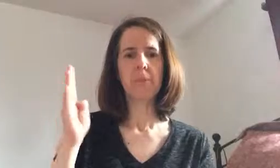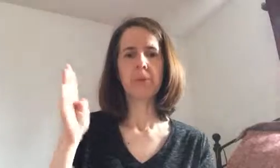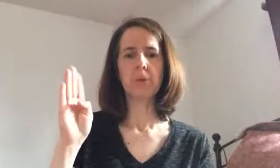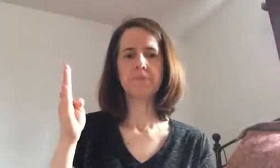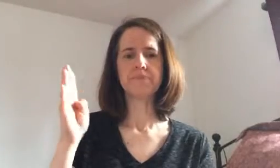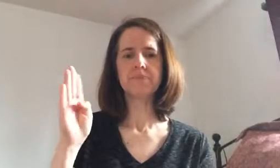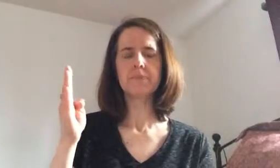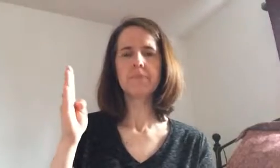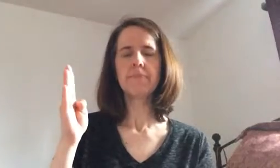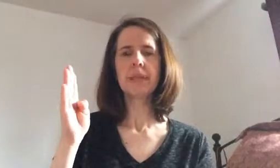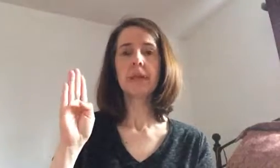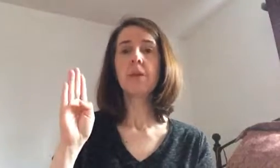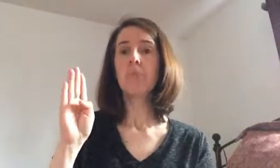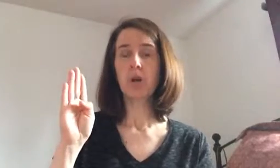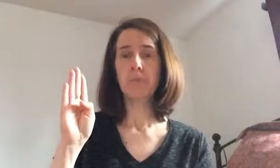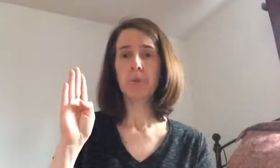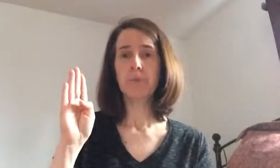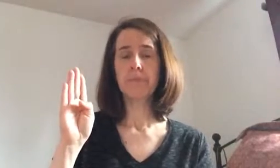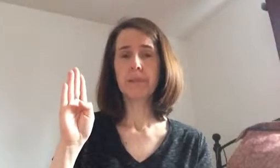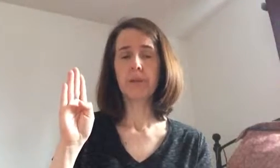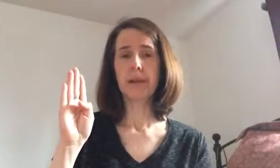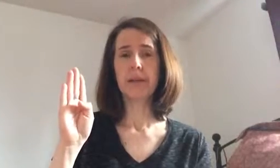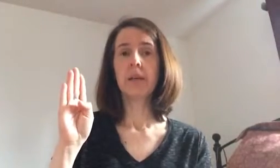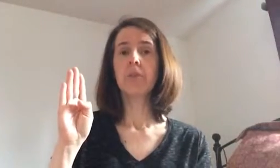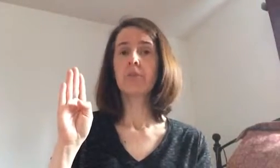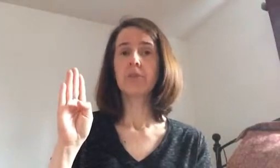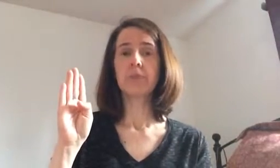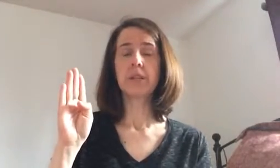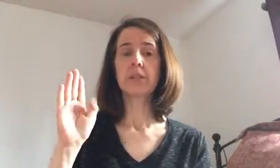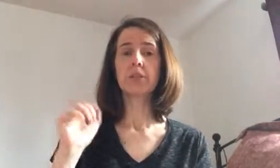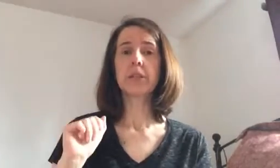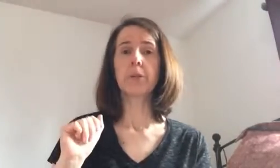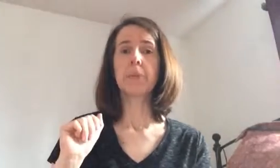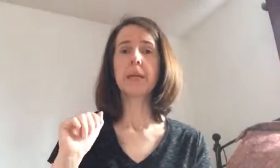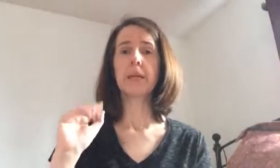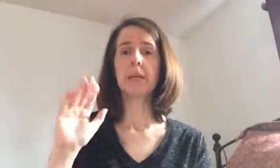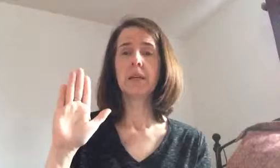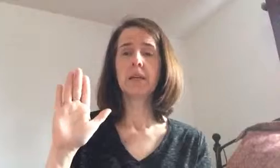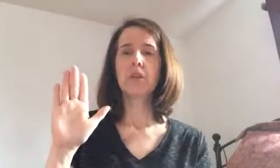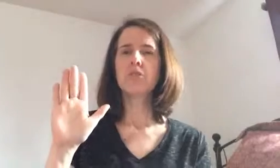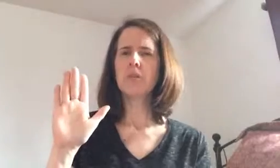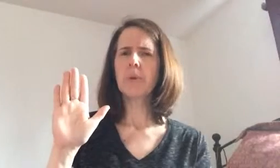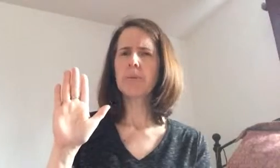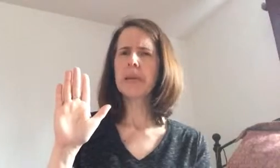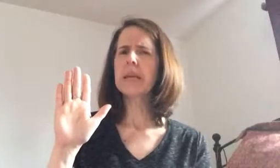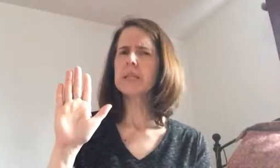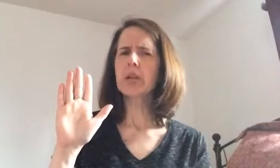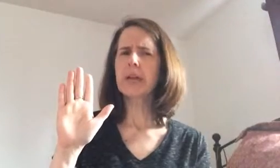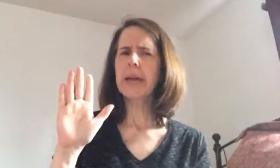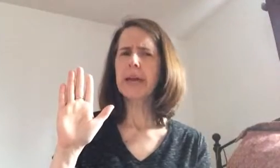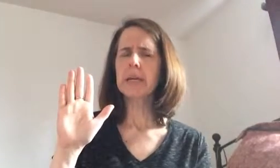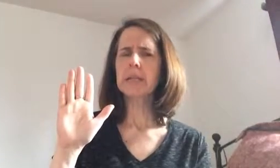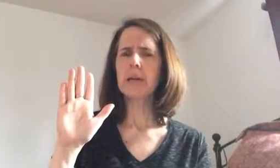blue. Purple, all right. For this one, we need to learn the letter P. Do you remember making the letter K last